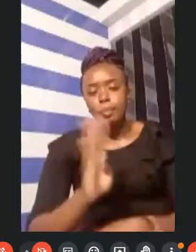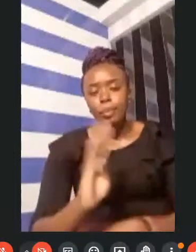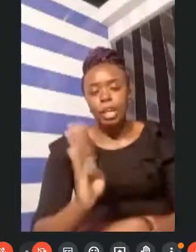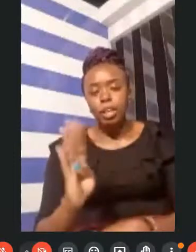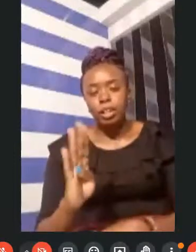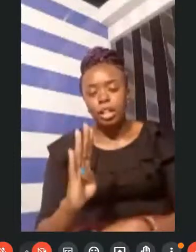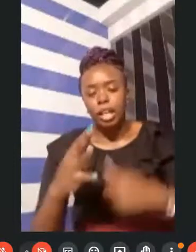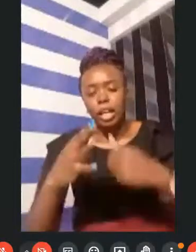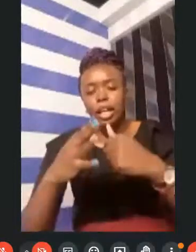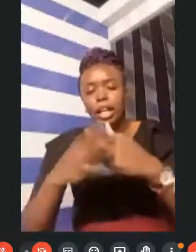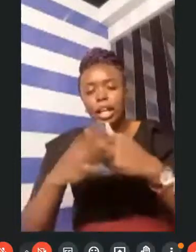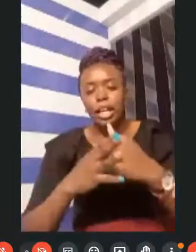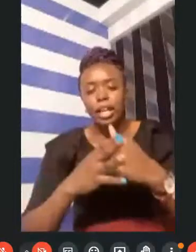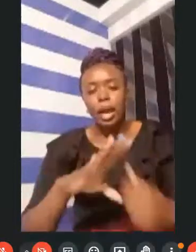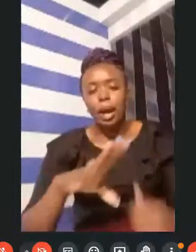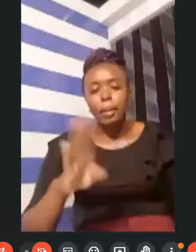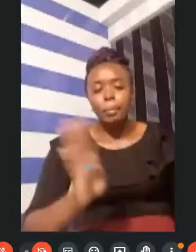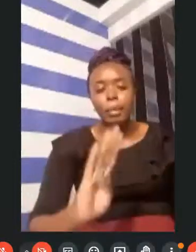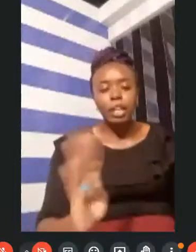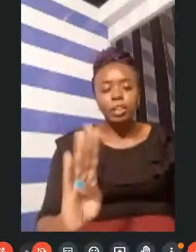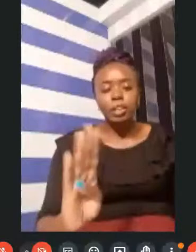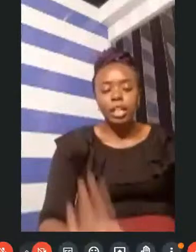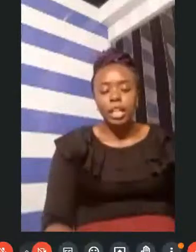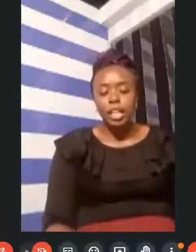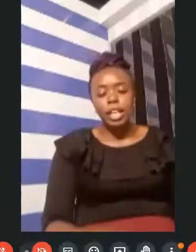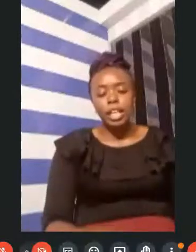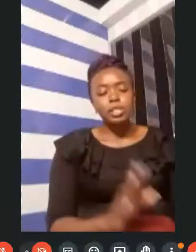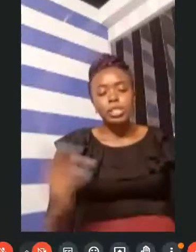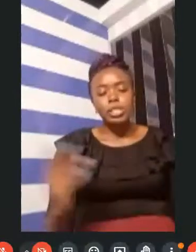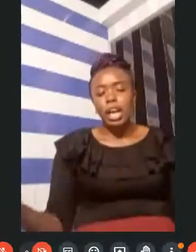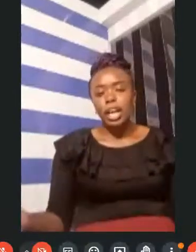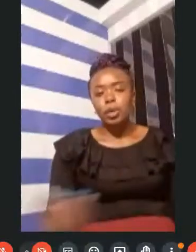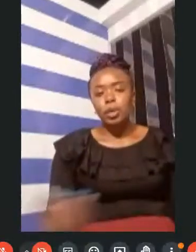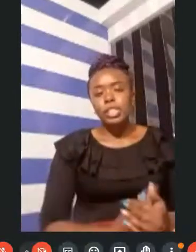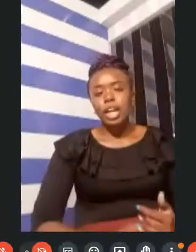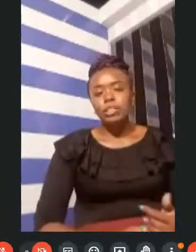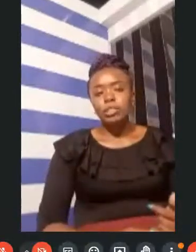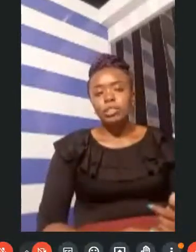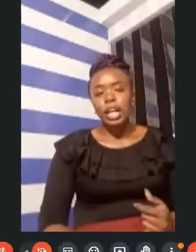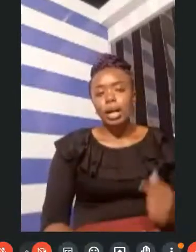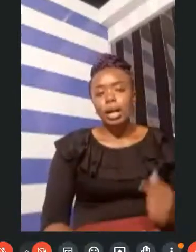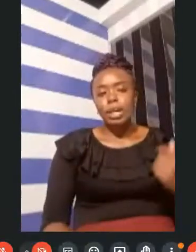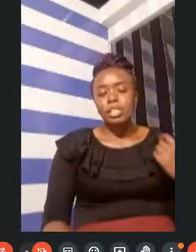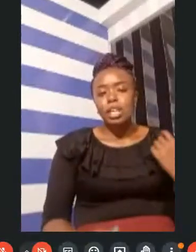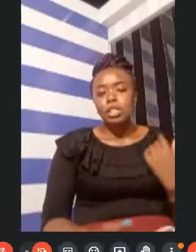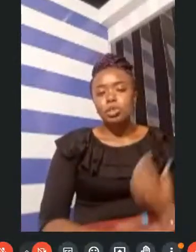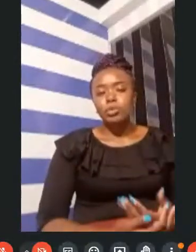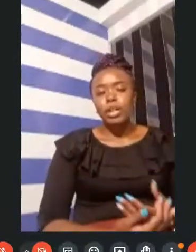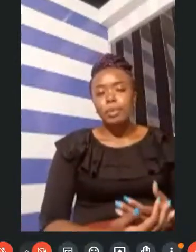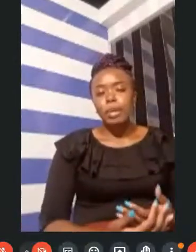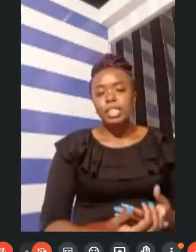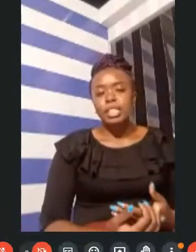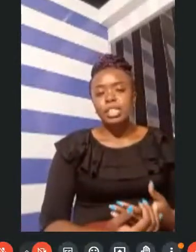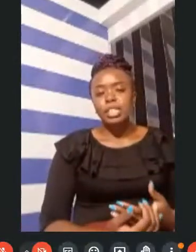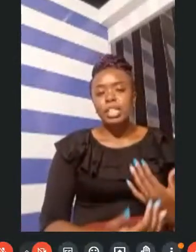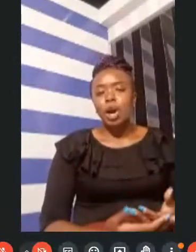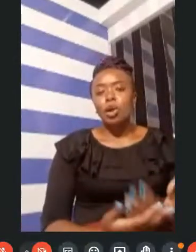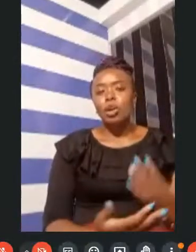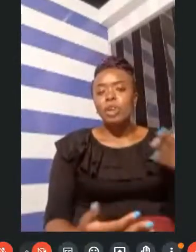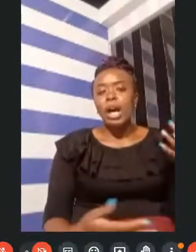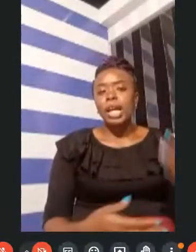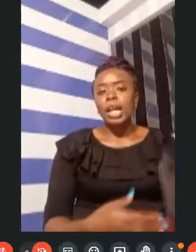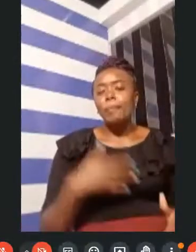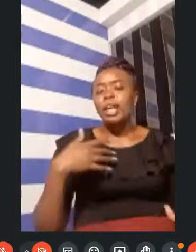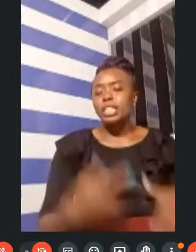6 billion, 9 billion. That is basically how we sign for the numbers. So for numbers, it's a